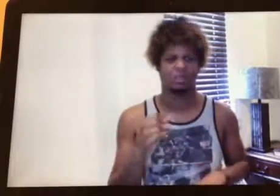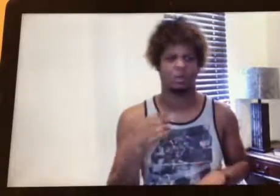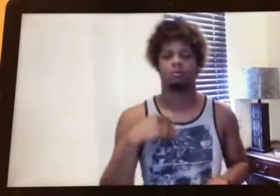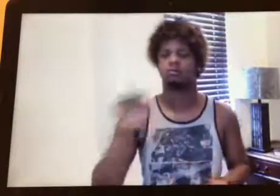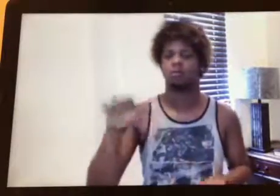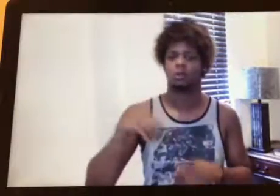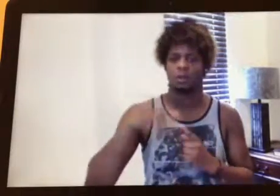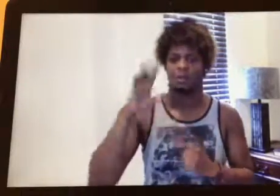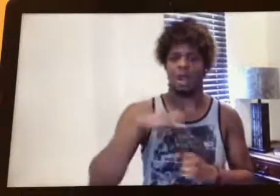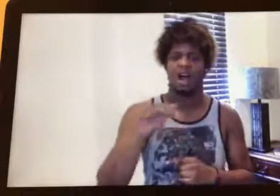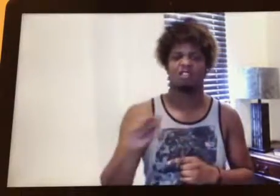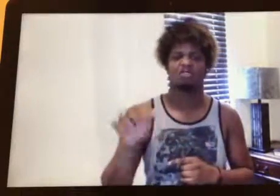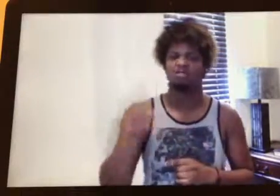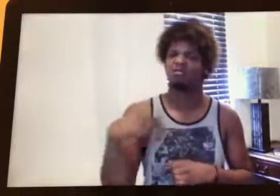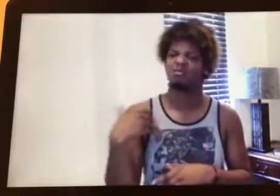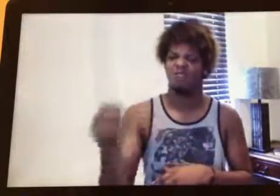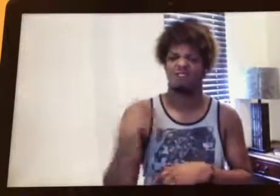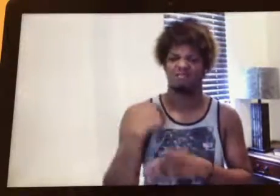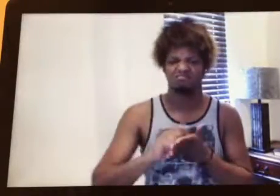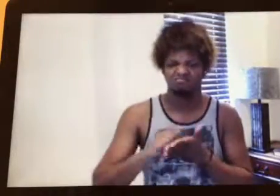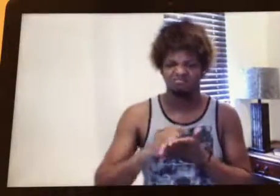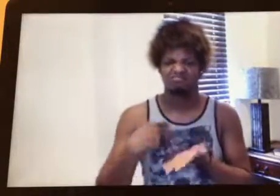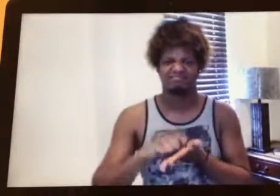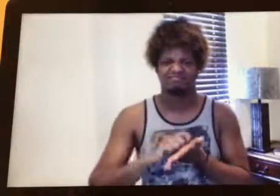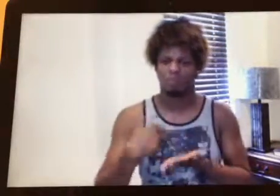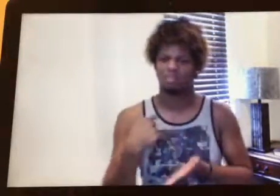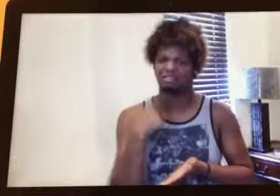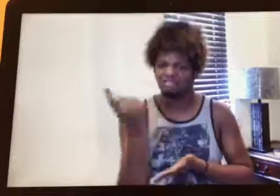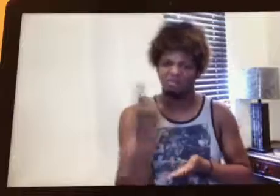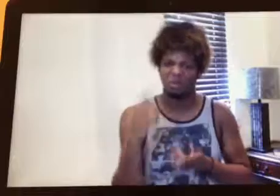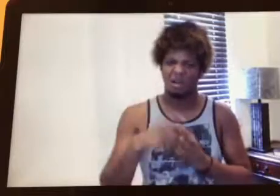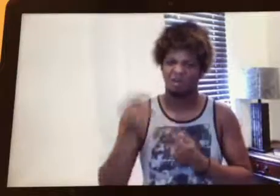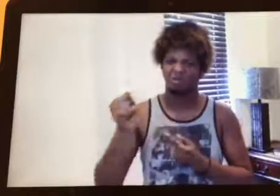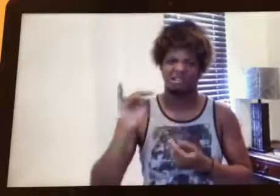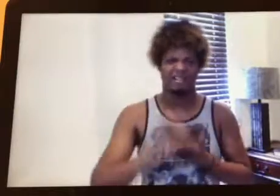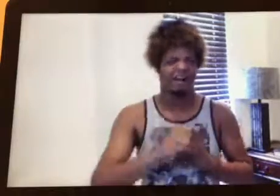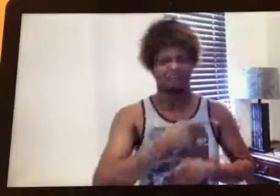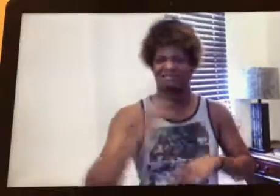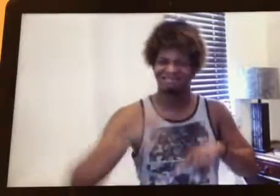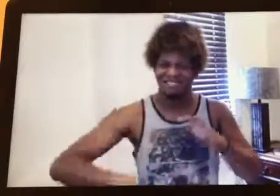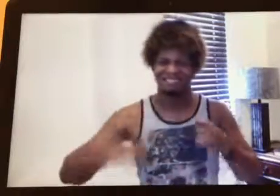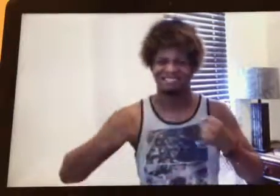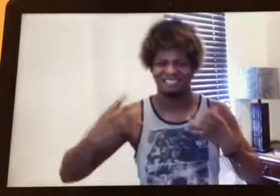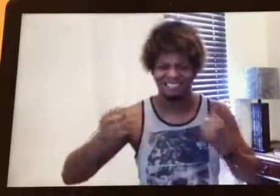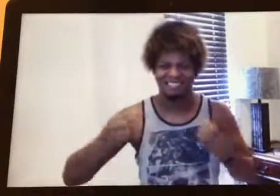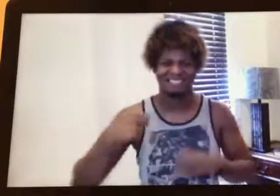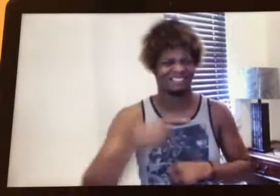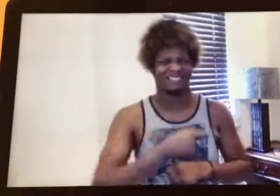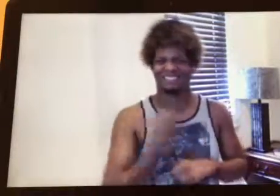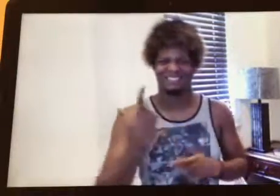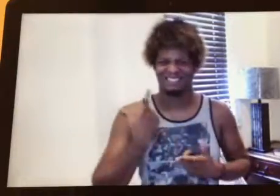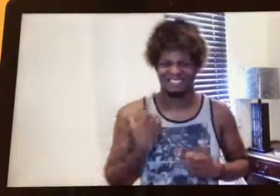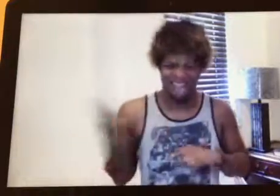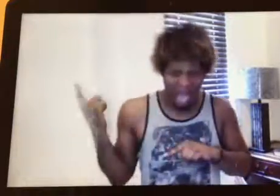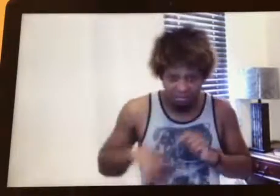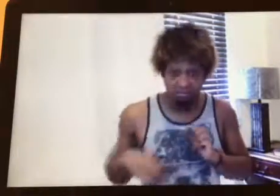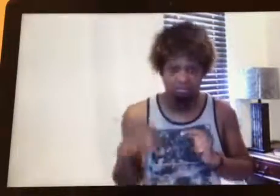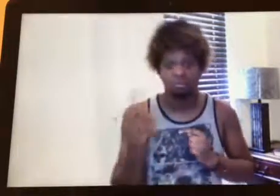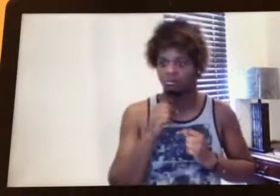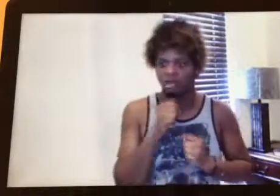situation completely. I asked the man if they had a piece of paper so that I could sign, so I could